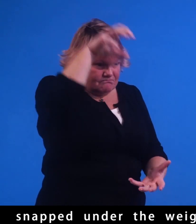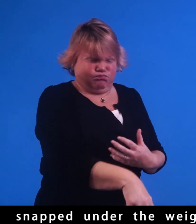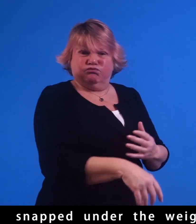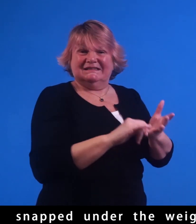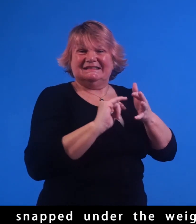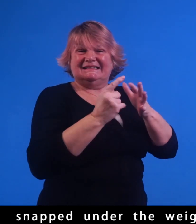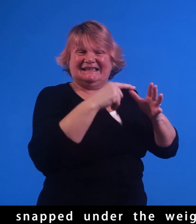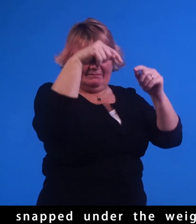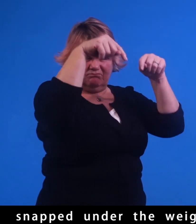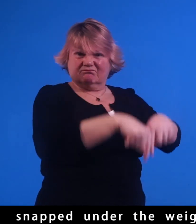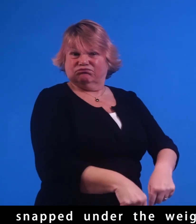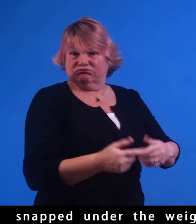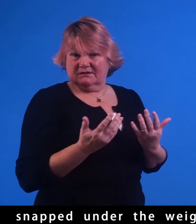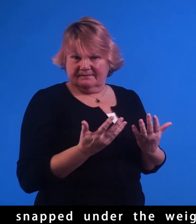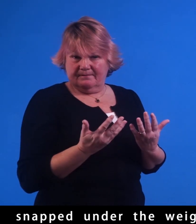it dropped into the sea.